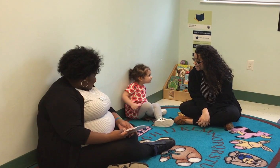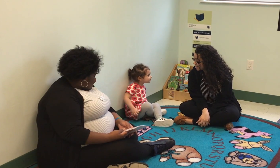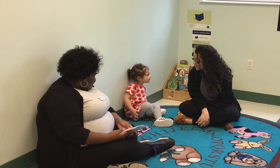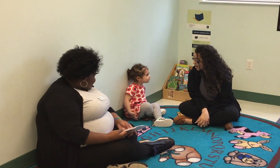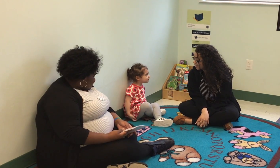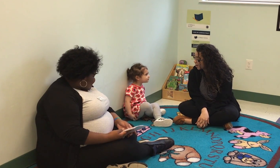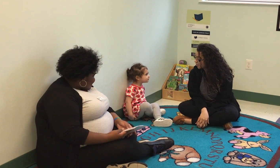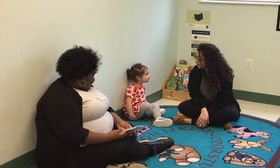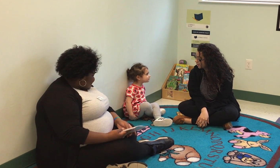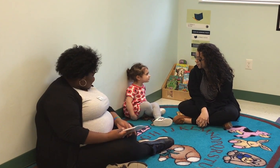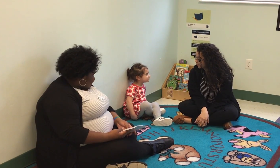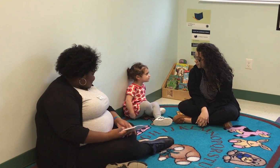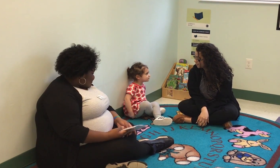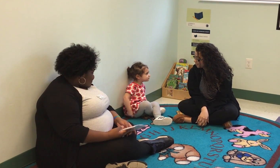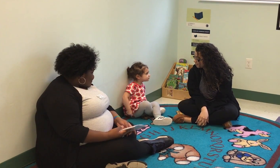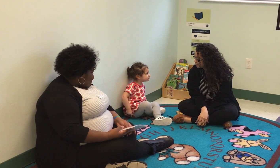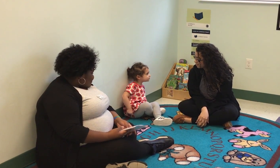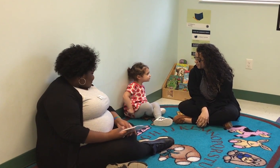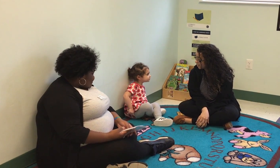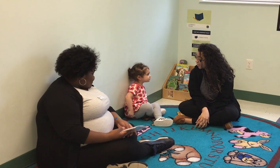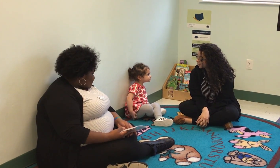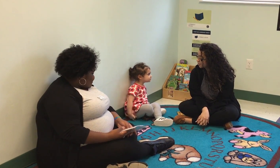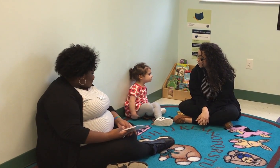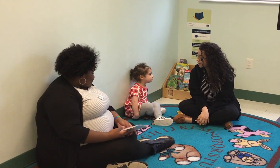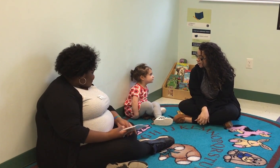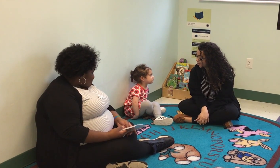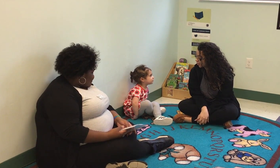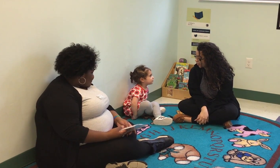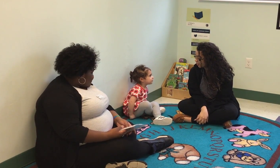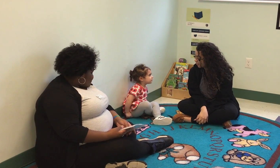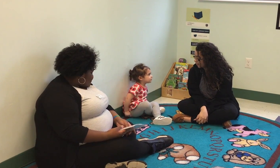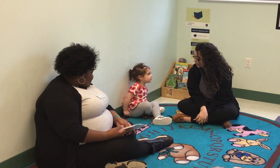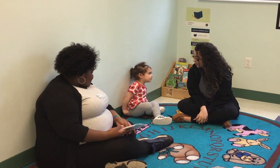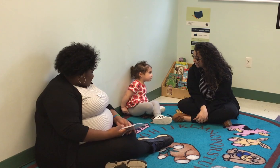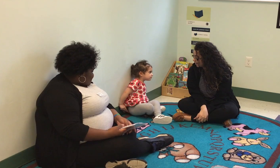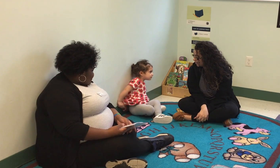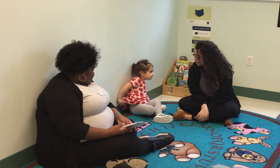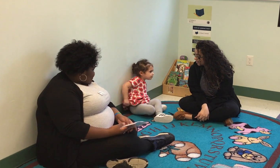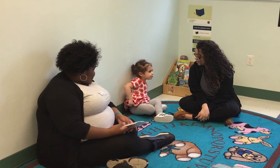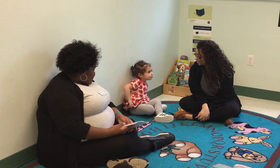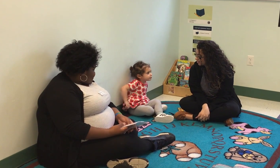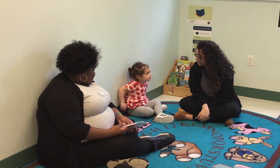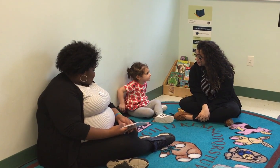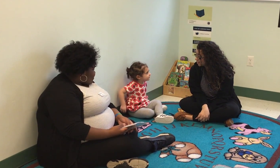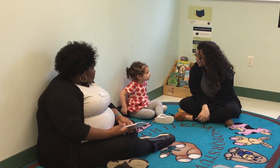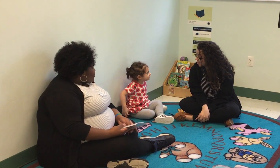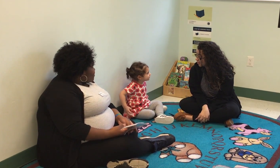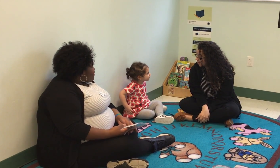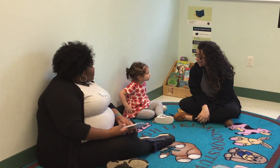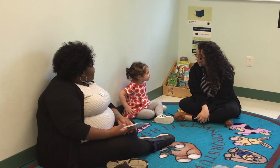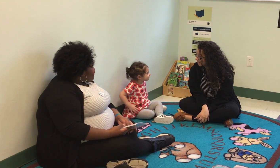Hernandez, right? And how old are you? Two. You're two, and are you a girl or a boy? Boy. No, Nella is